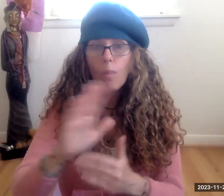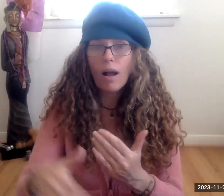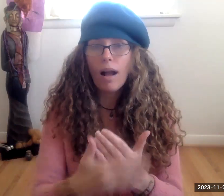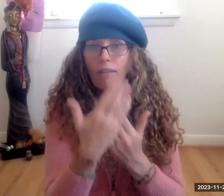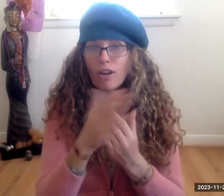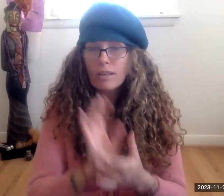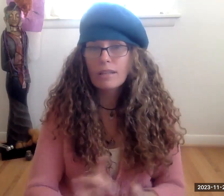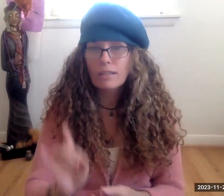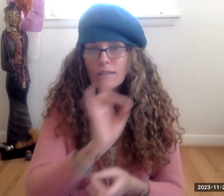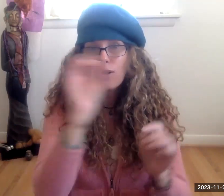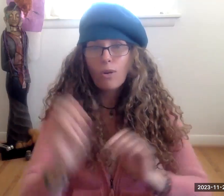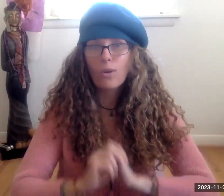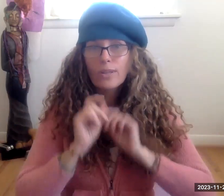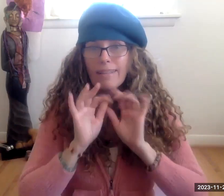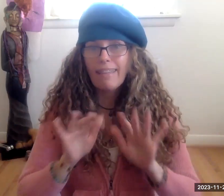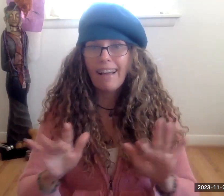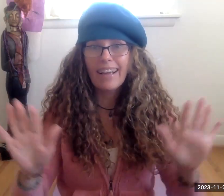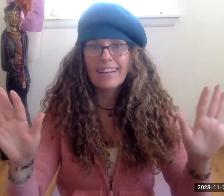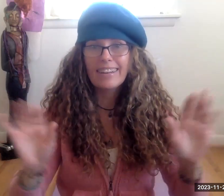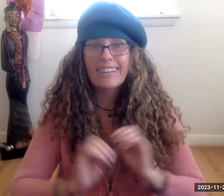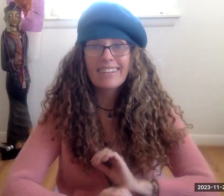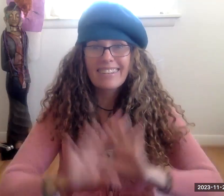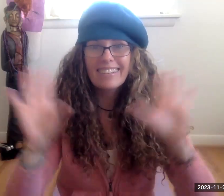his soul's light.